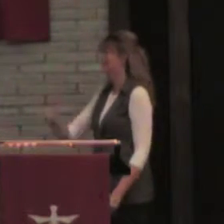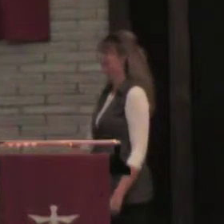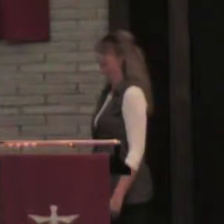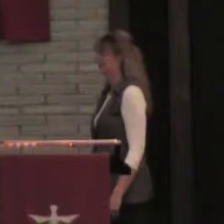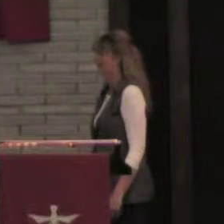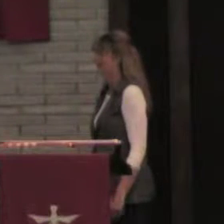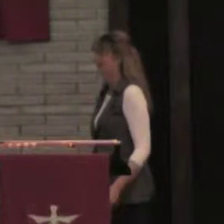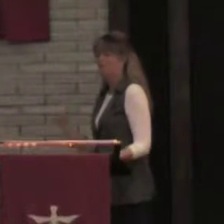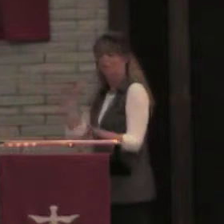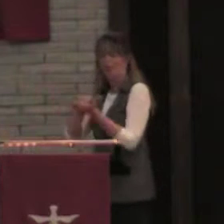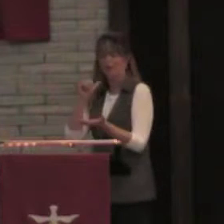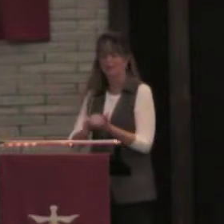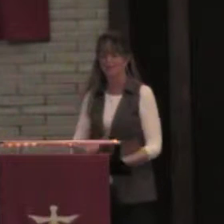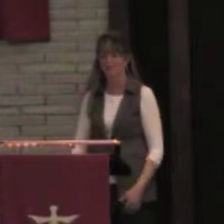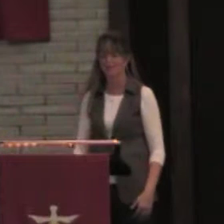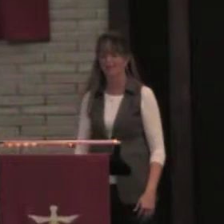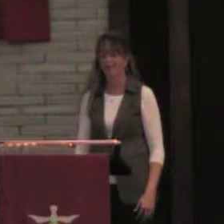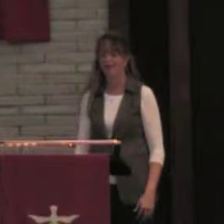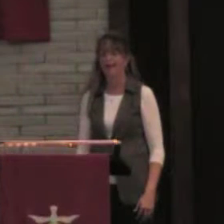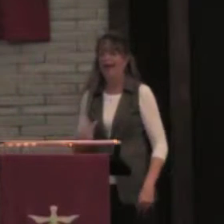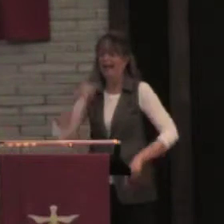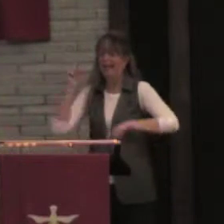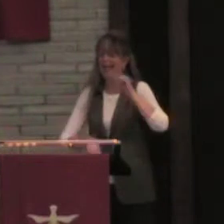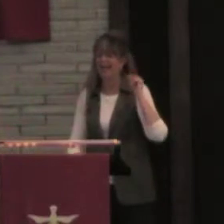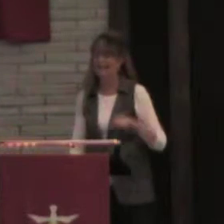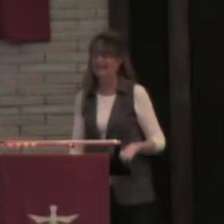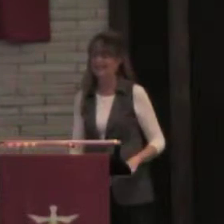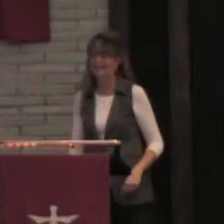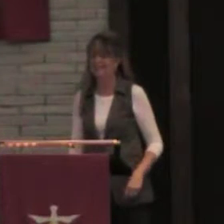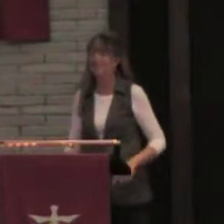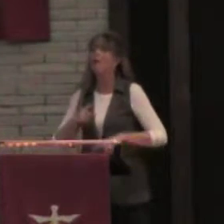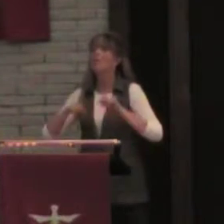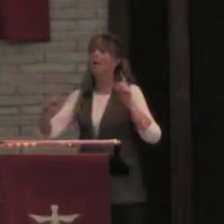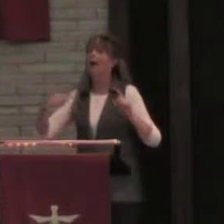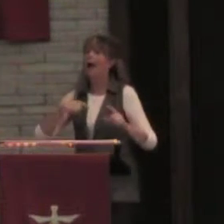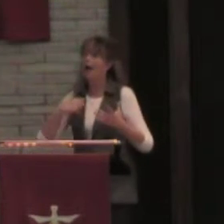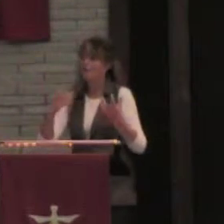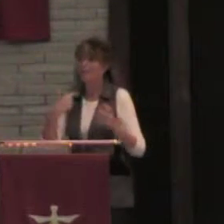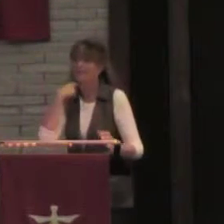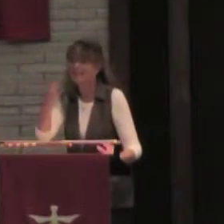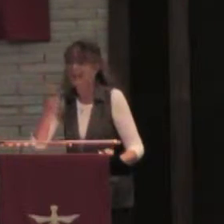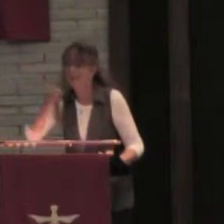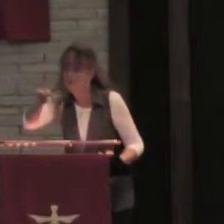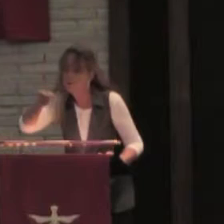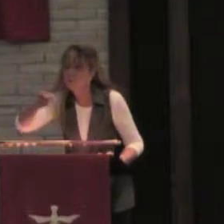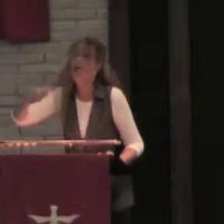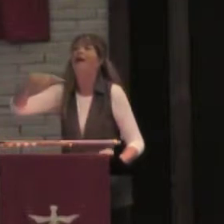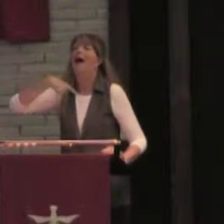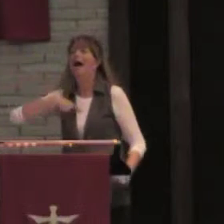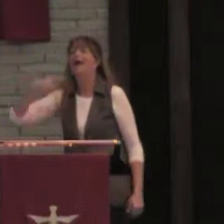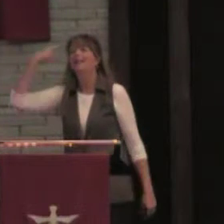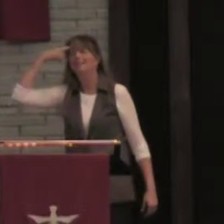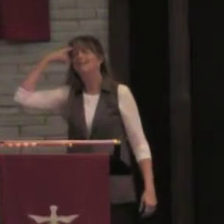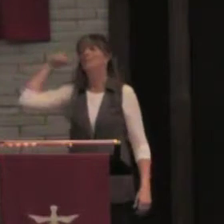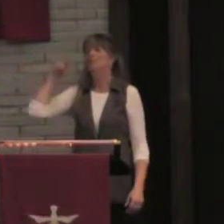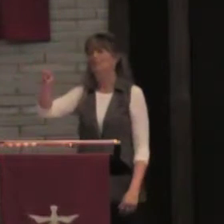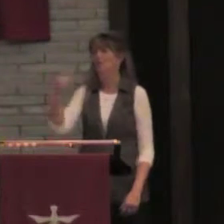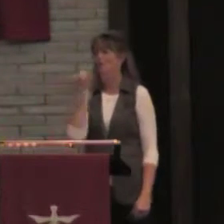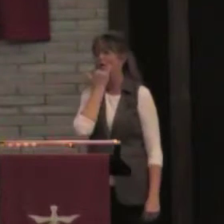you just think it's silly. It's not possible. But I want to tell you, I